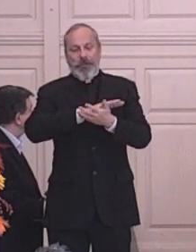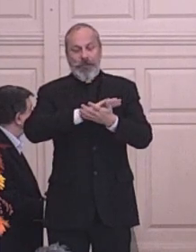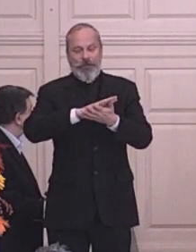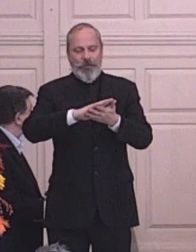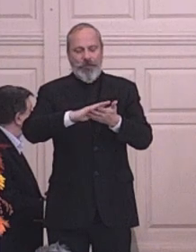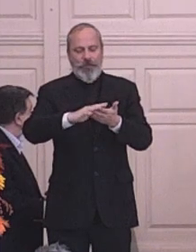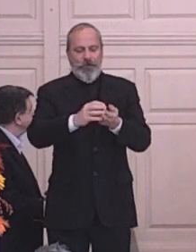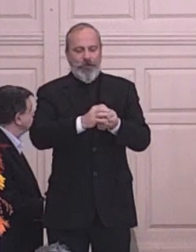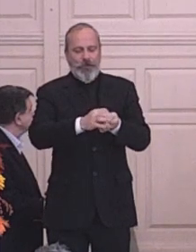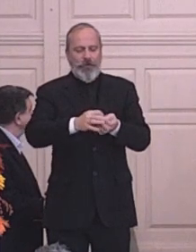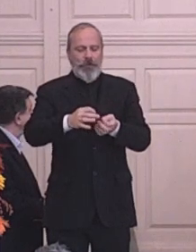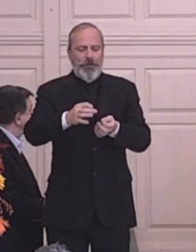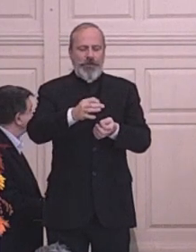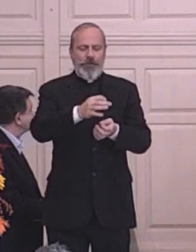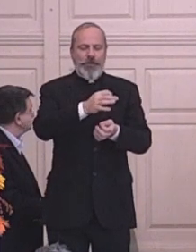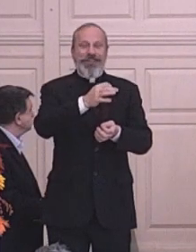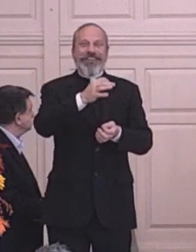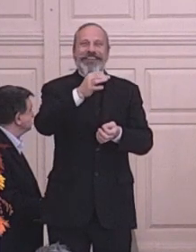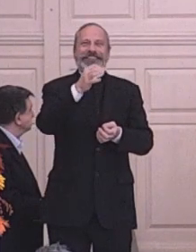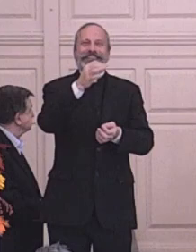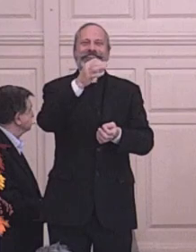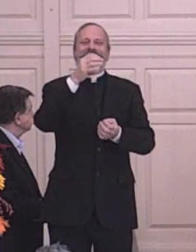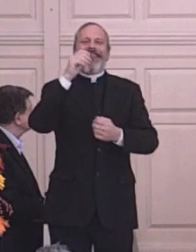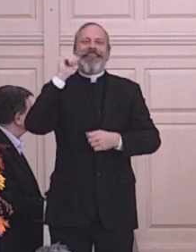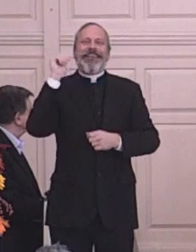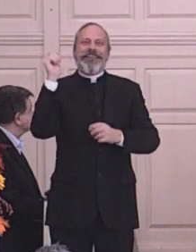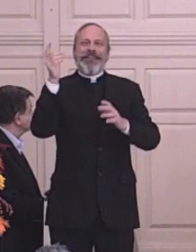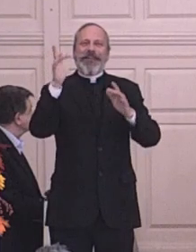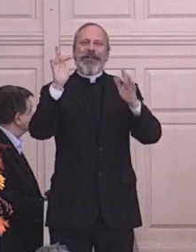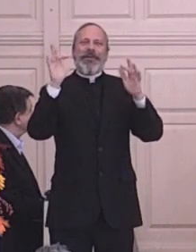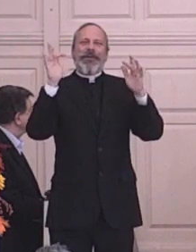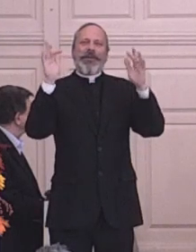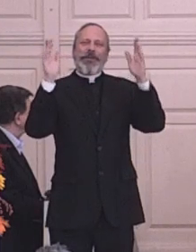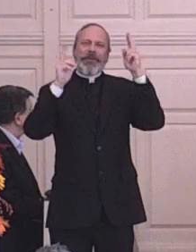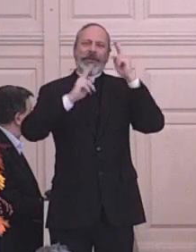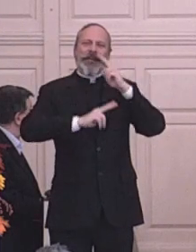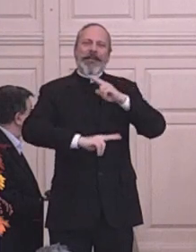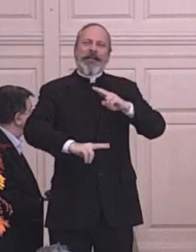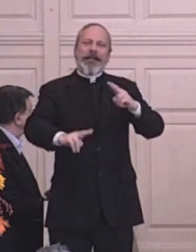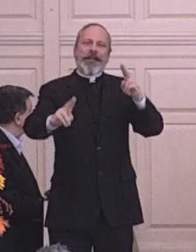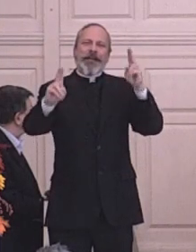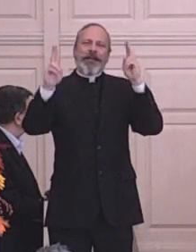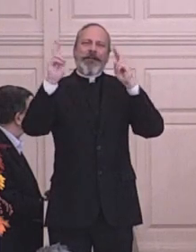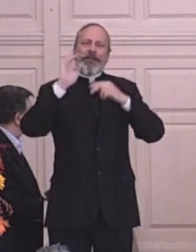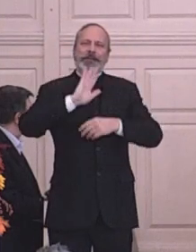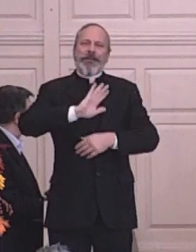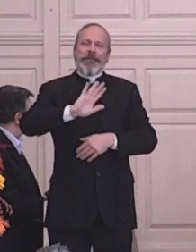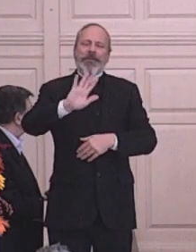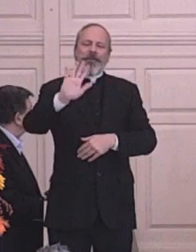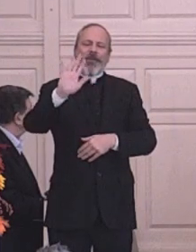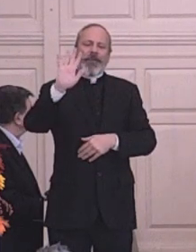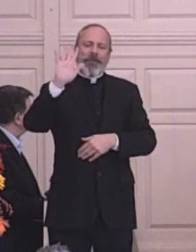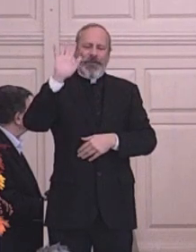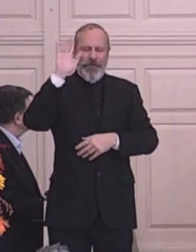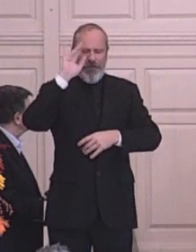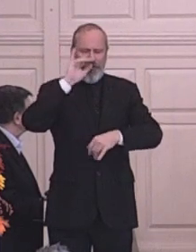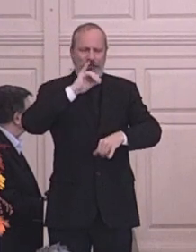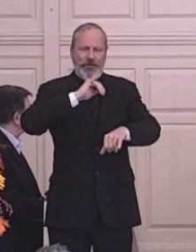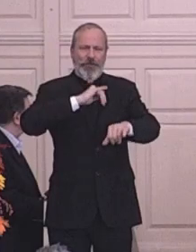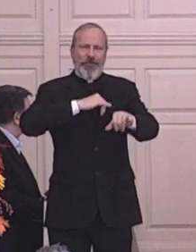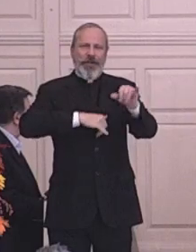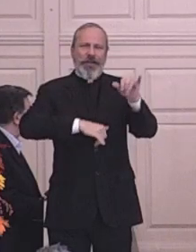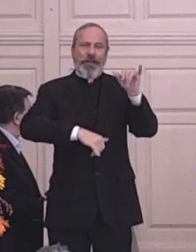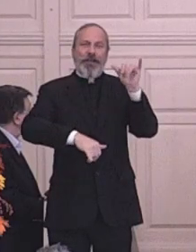unity of the Holy Spirit, all glory and honor is yours